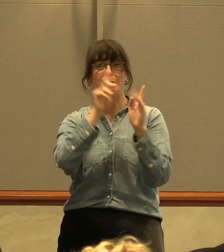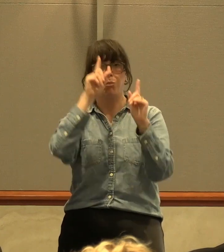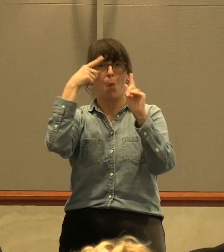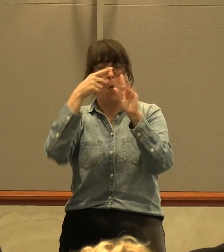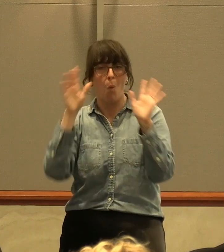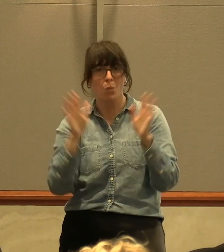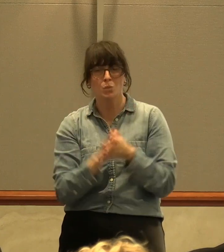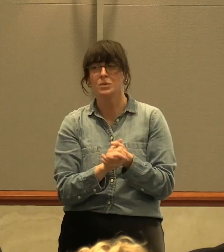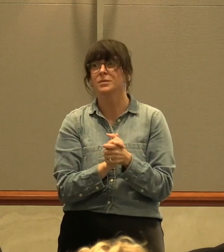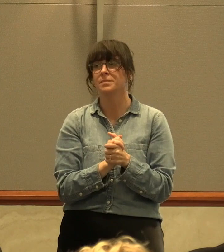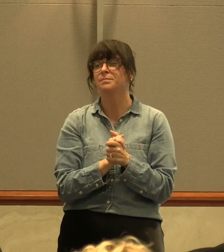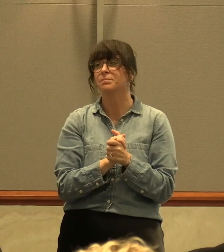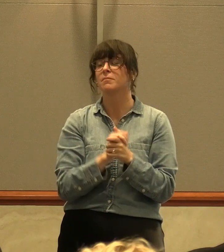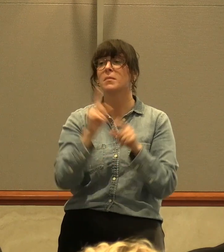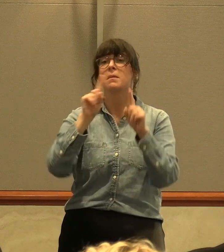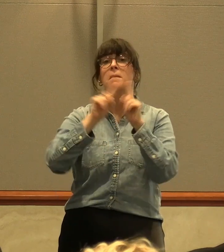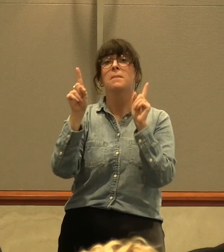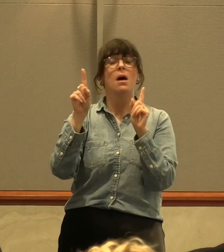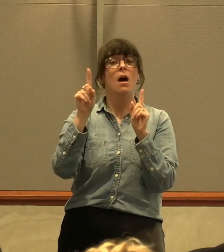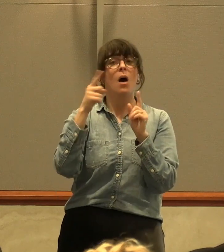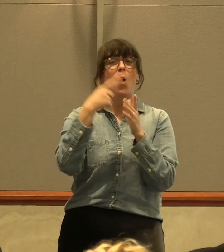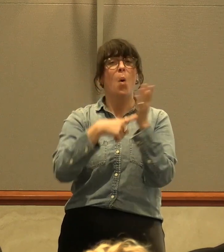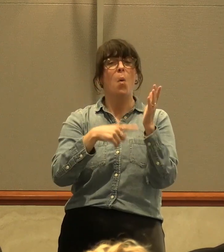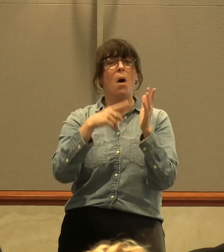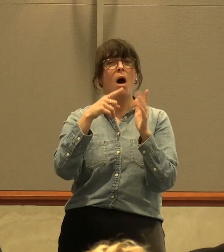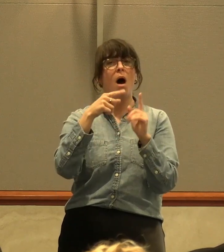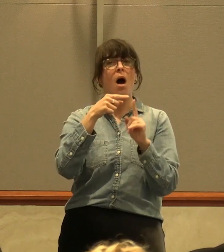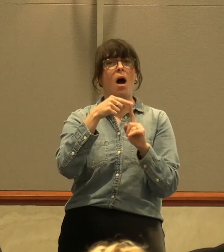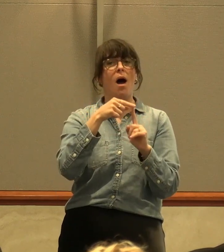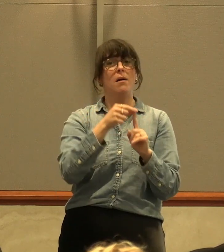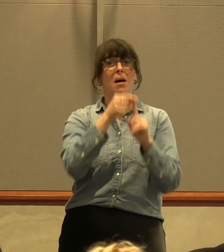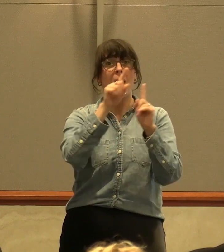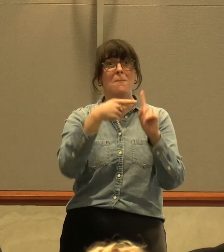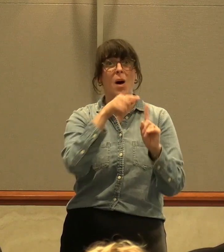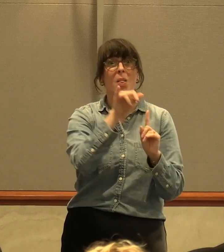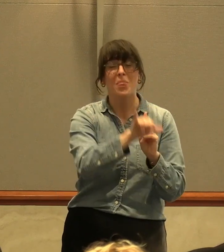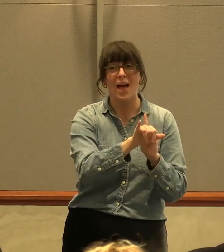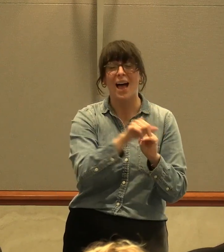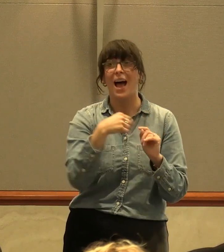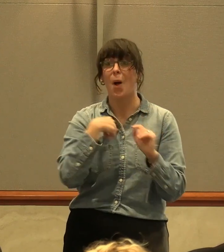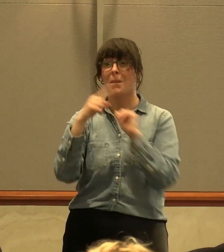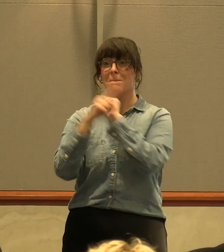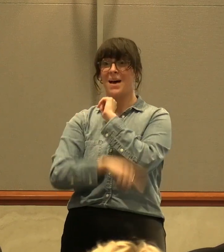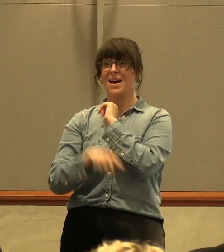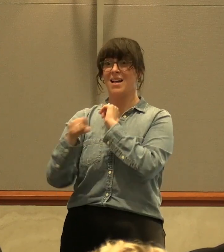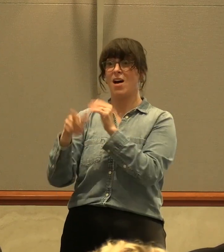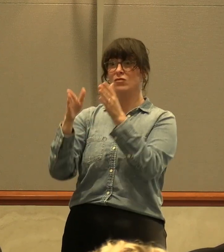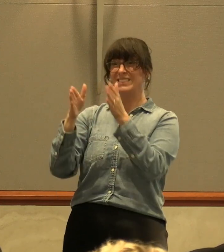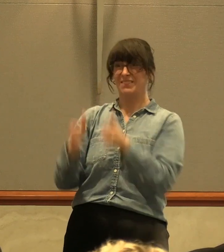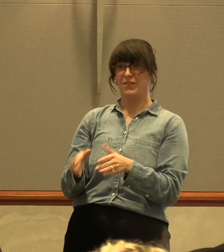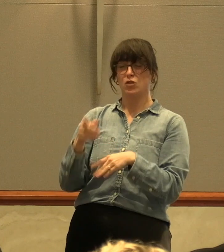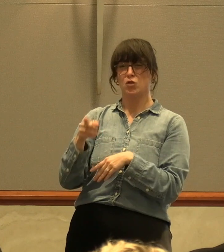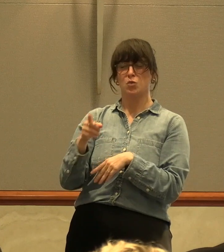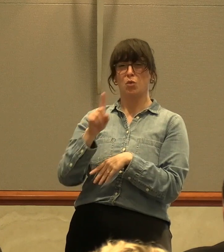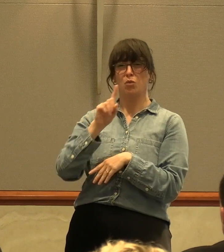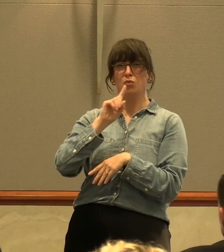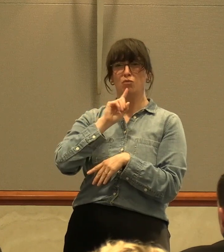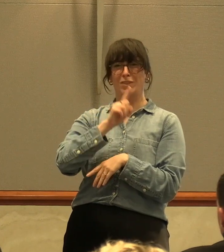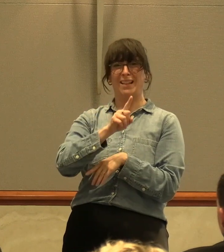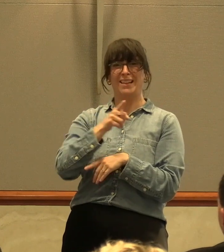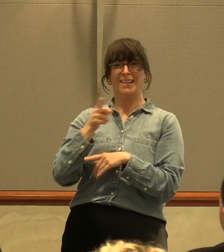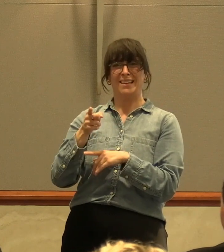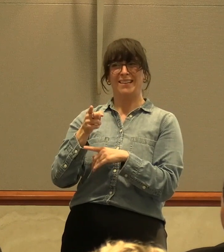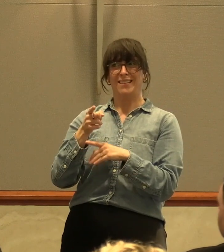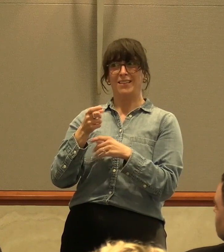prerogatives. But what's novel about this is by penalizing the individual, you really